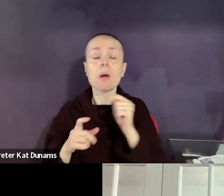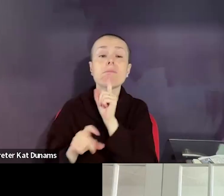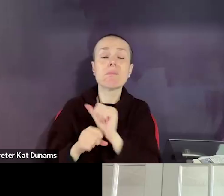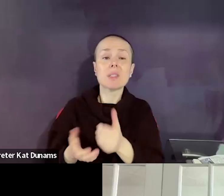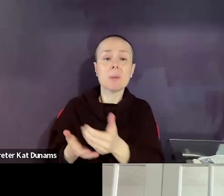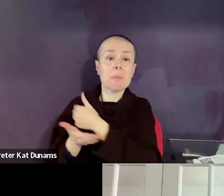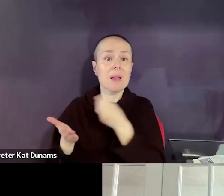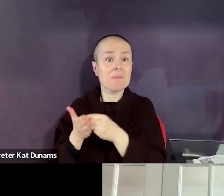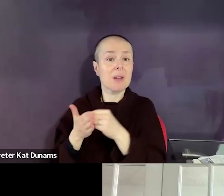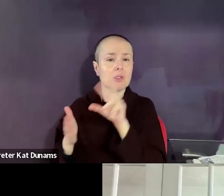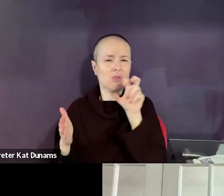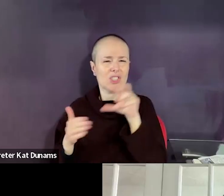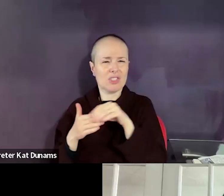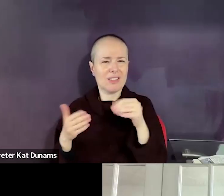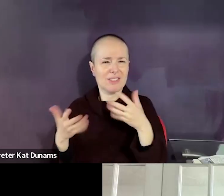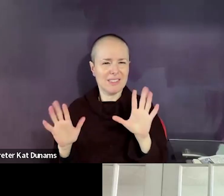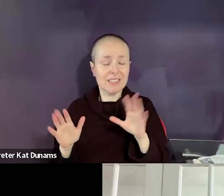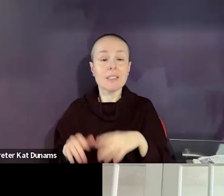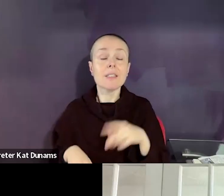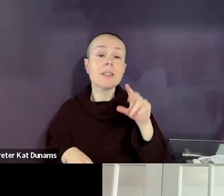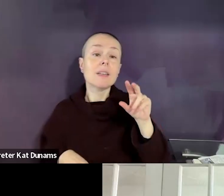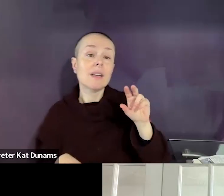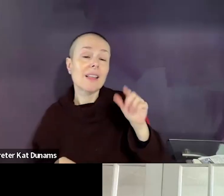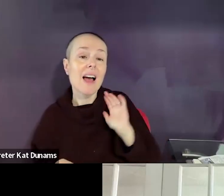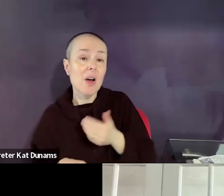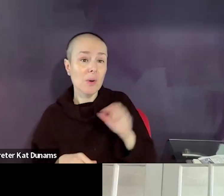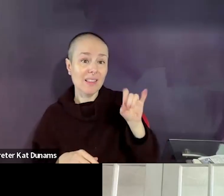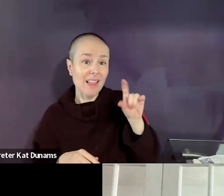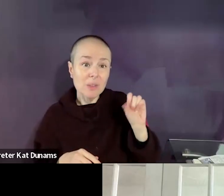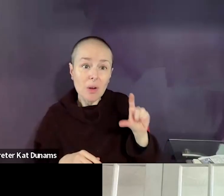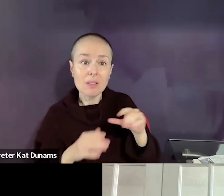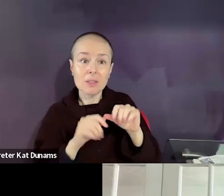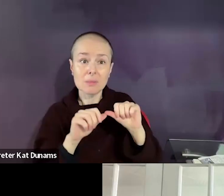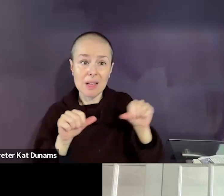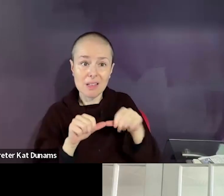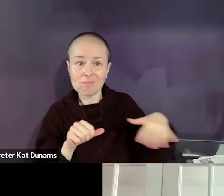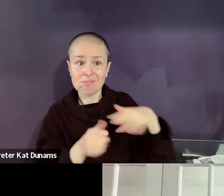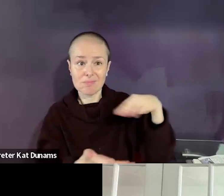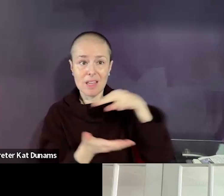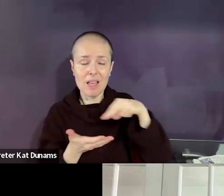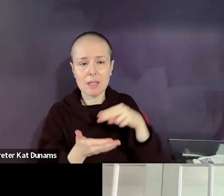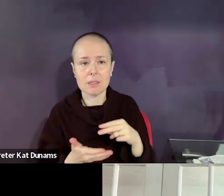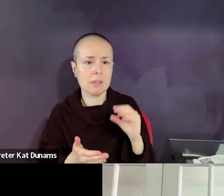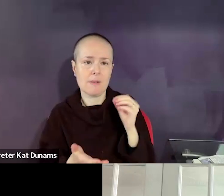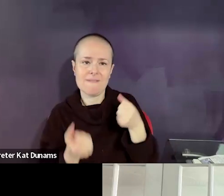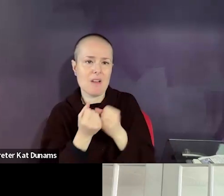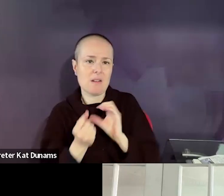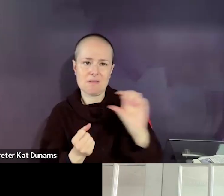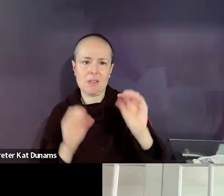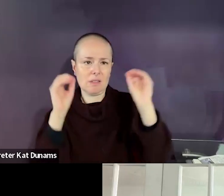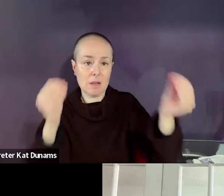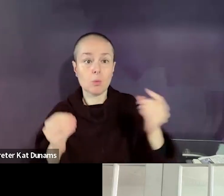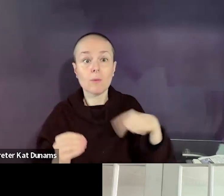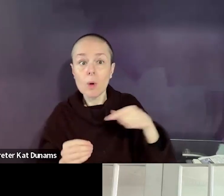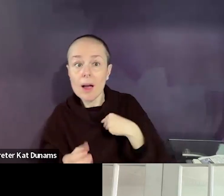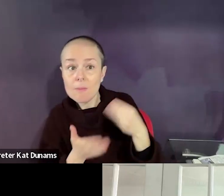classical space is zero funded. And if you have funding or even like rehearsal stipends, I